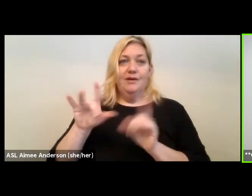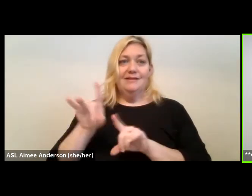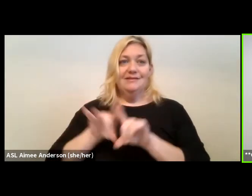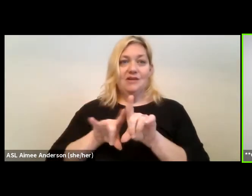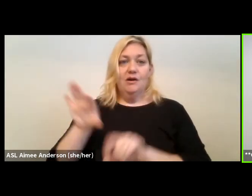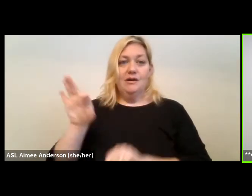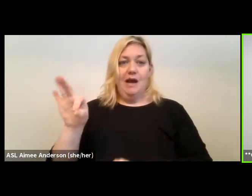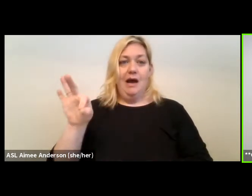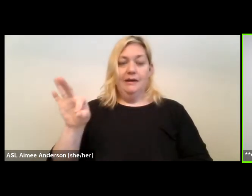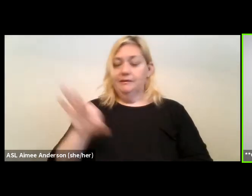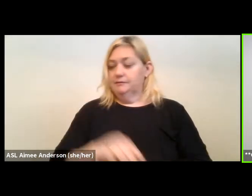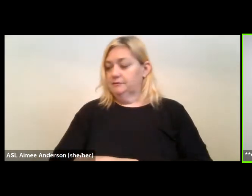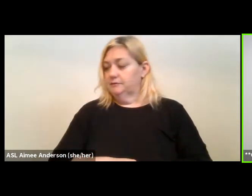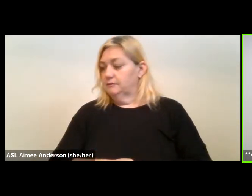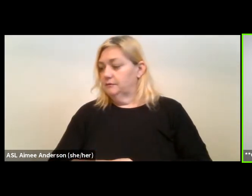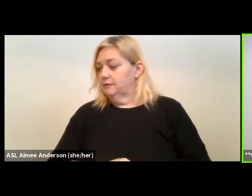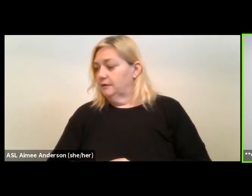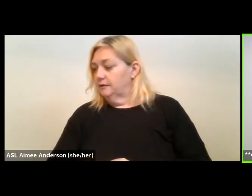this time.